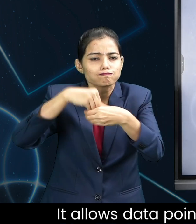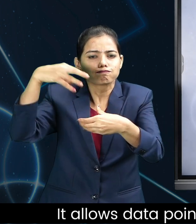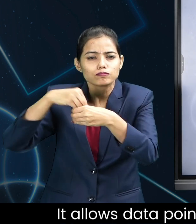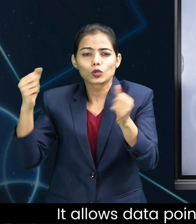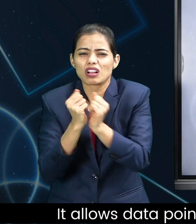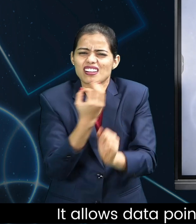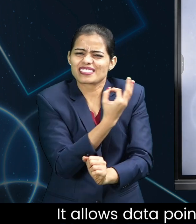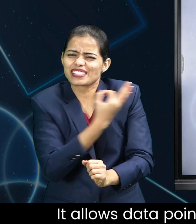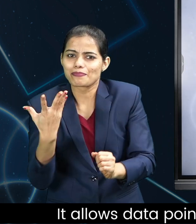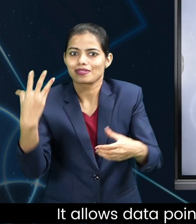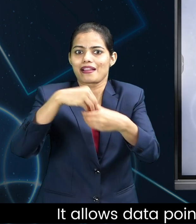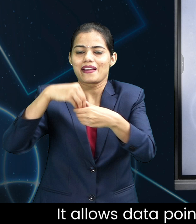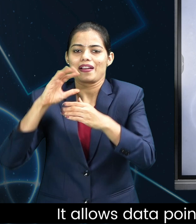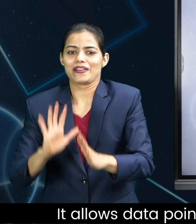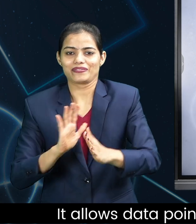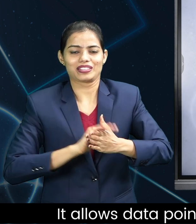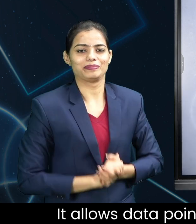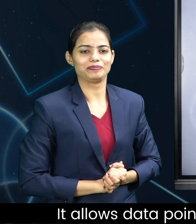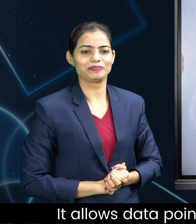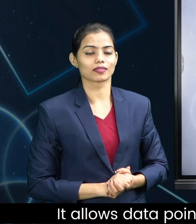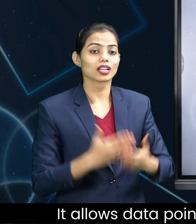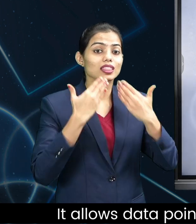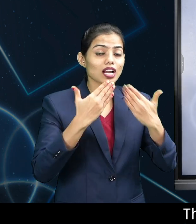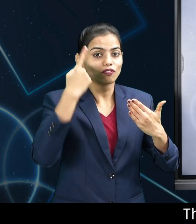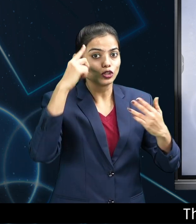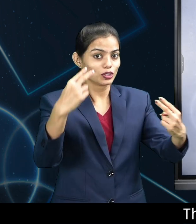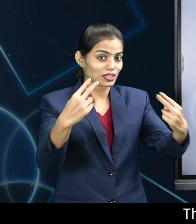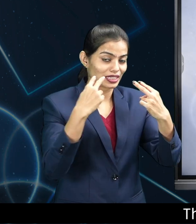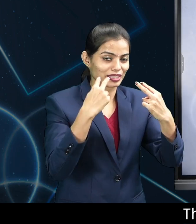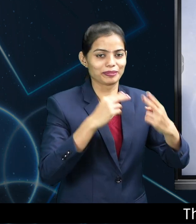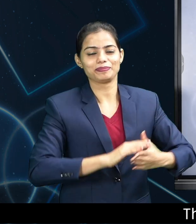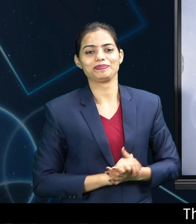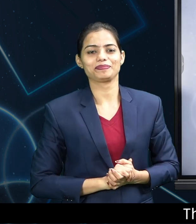be categorized within specified intervals. Thanks for watching this video.